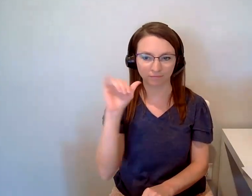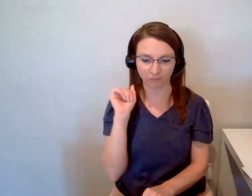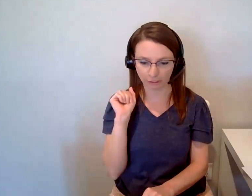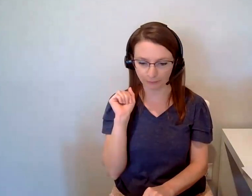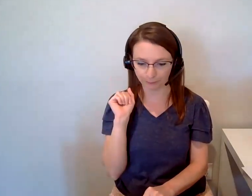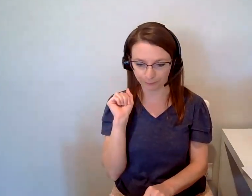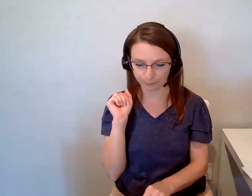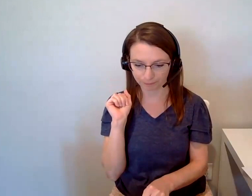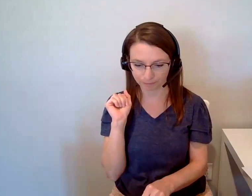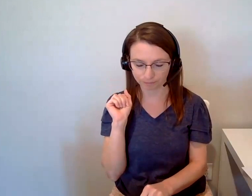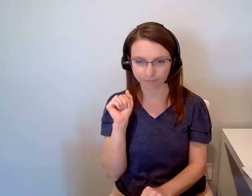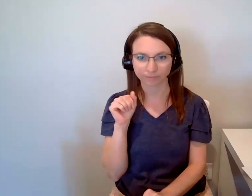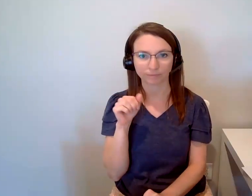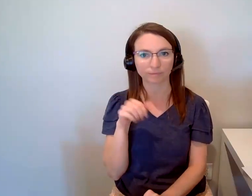Very good.